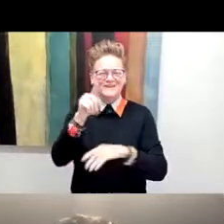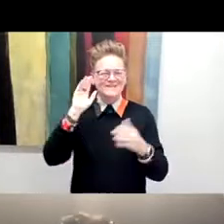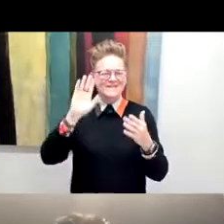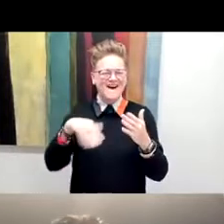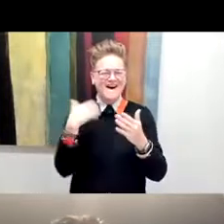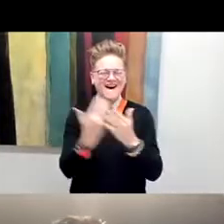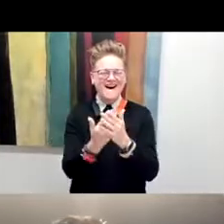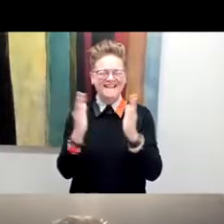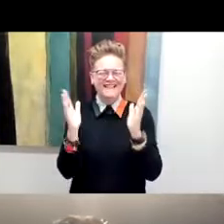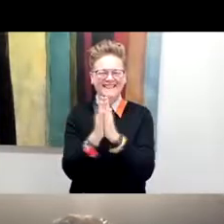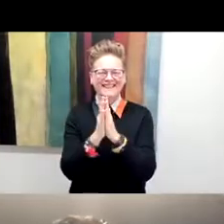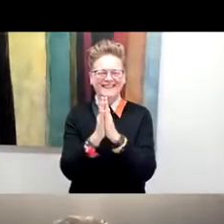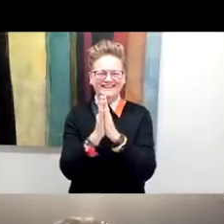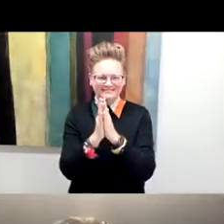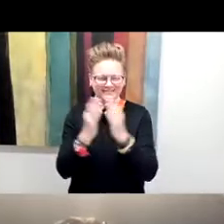Or good afternoon,